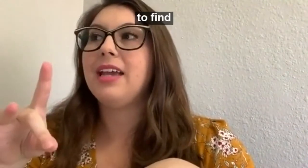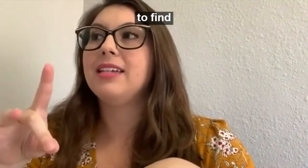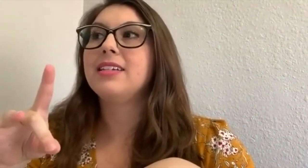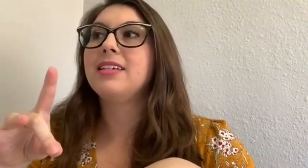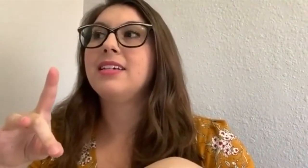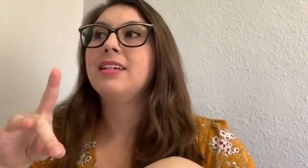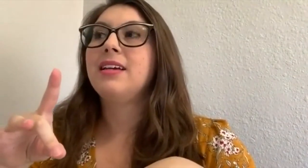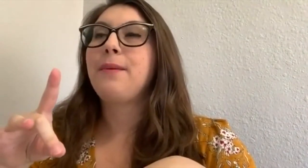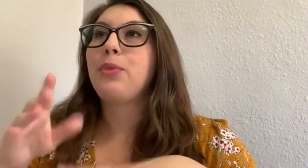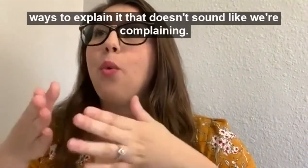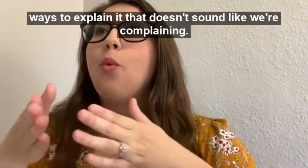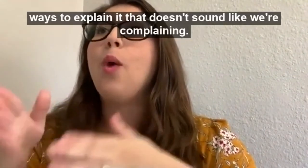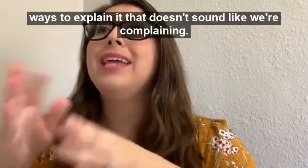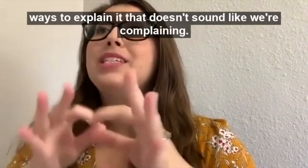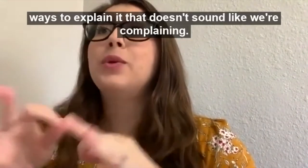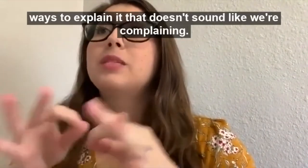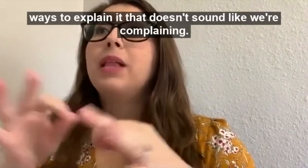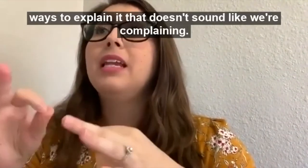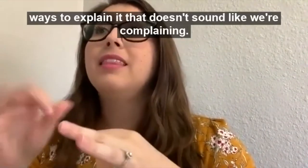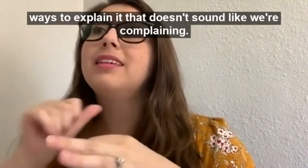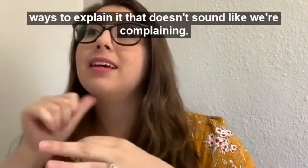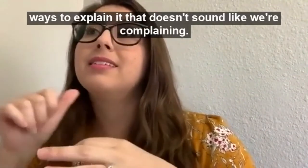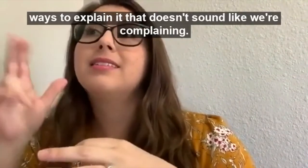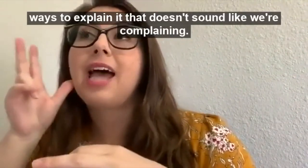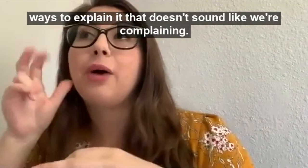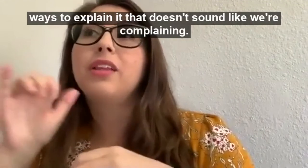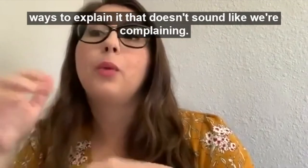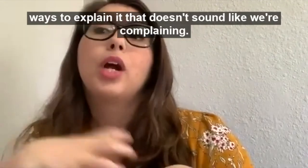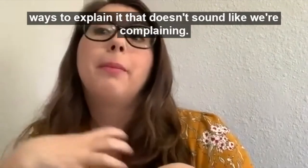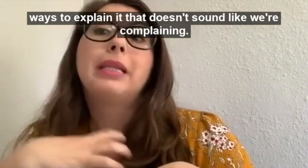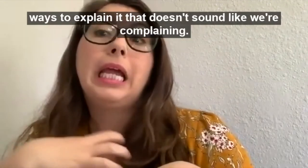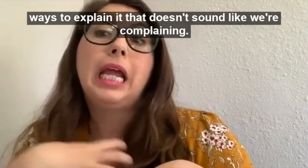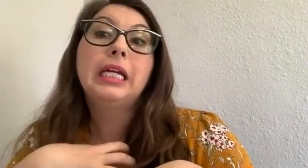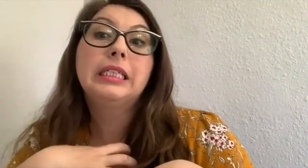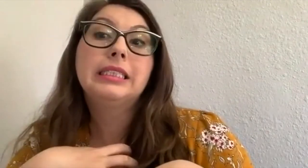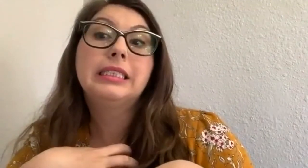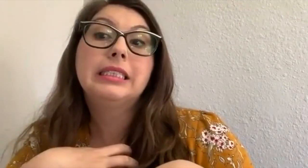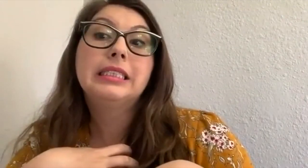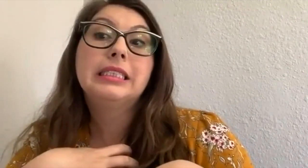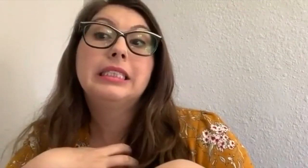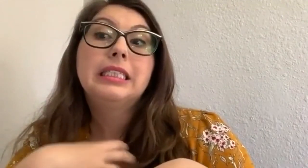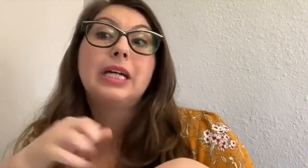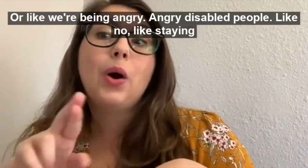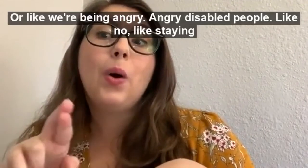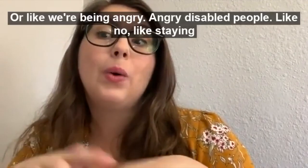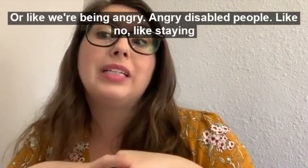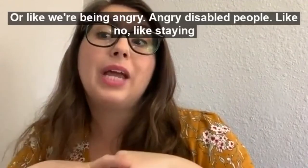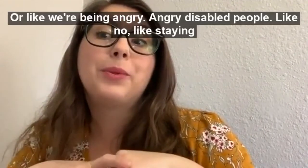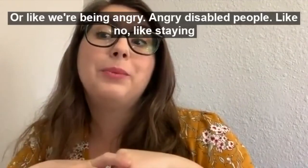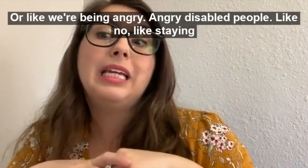find ways to explain it that doesn't sound like we're complaining or like we're